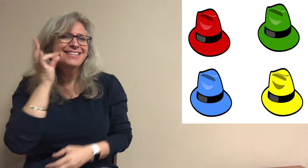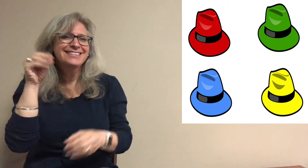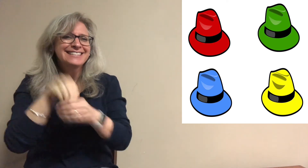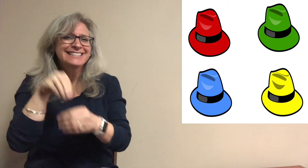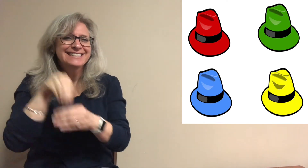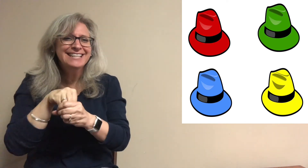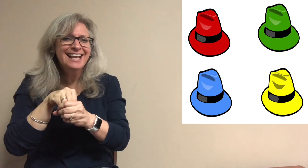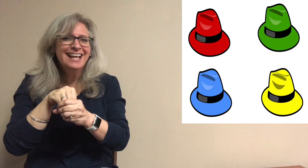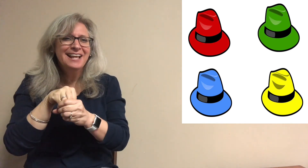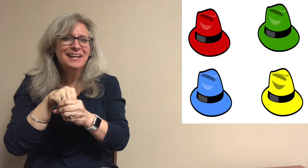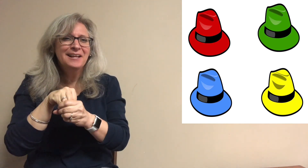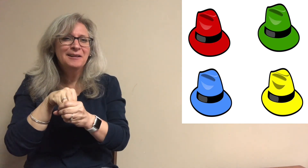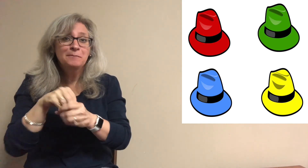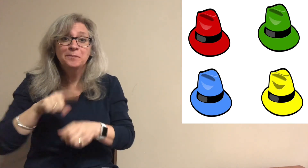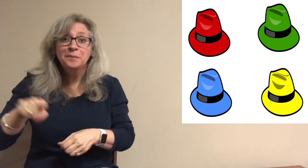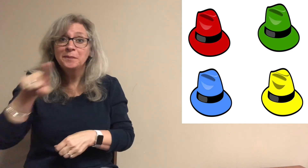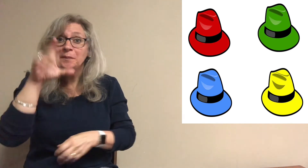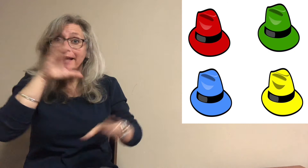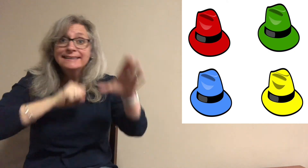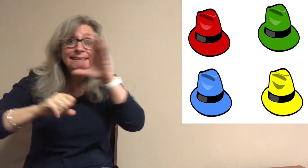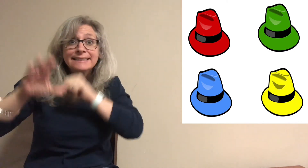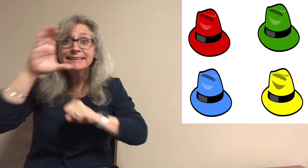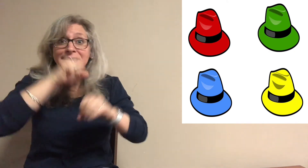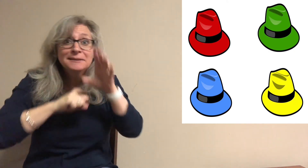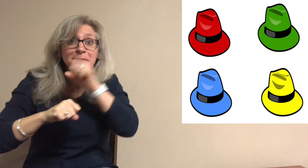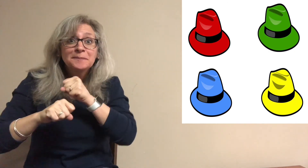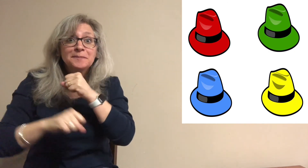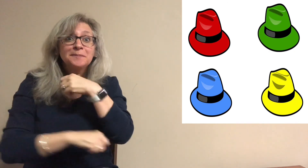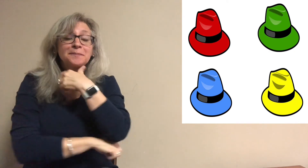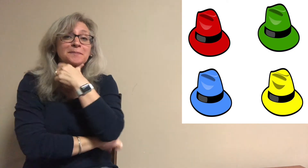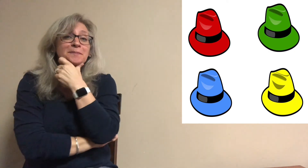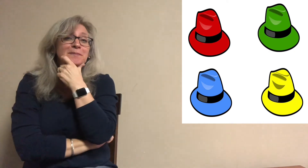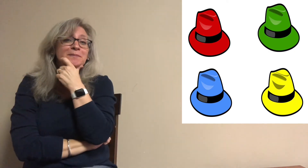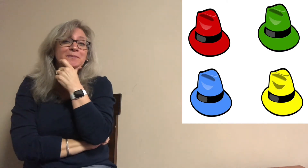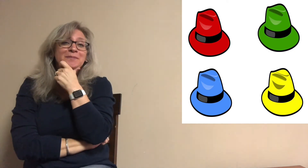the cat hiding in it? Can you guess?